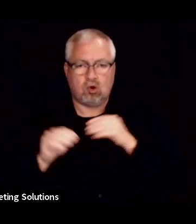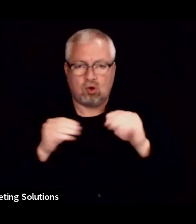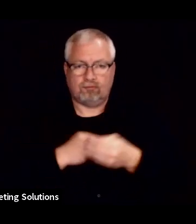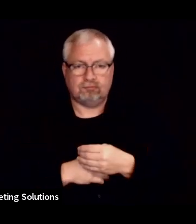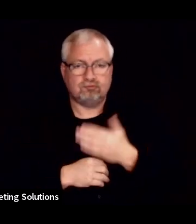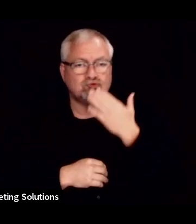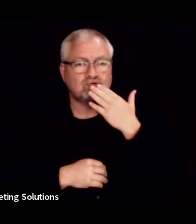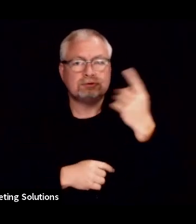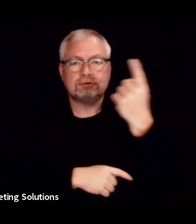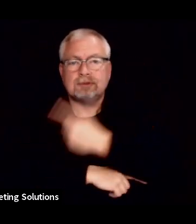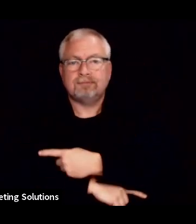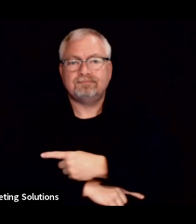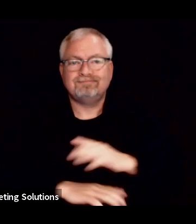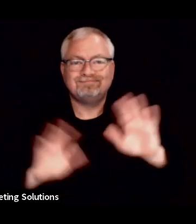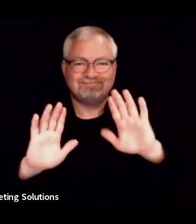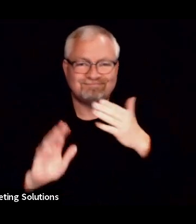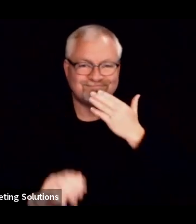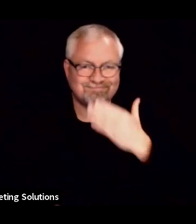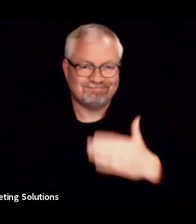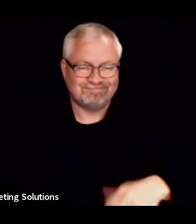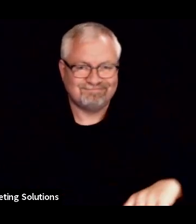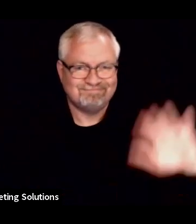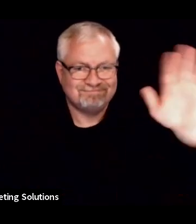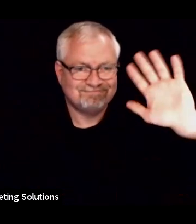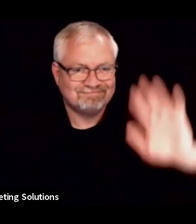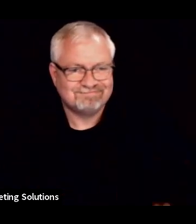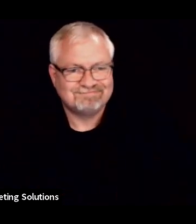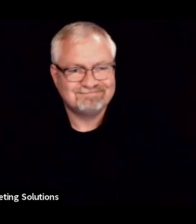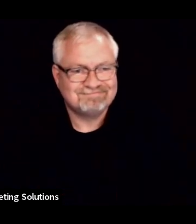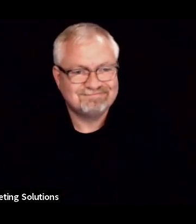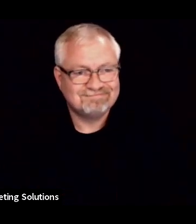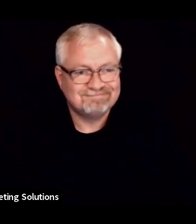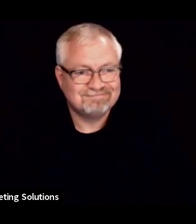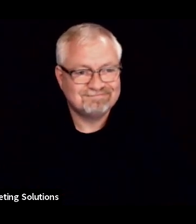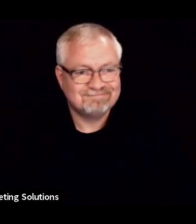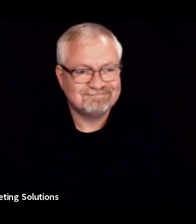That was today's COVID-19 briefing by state leaders. We learned that Minnesota saw a record